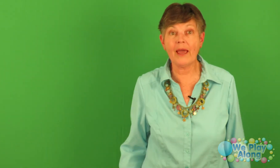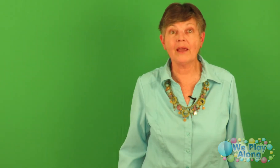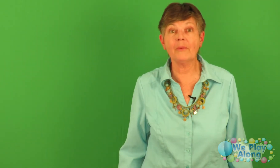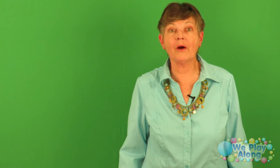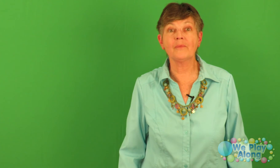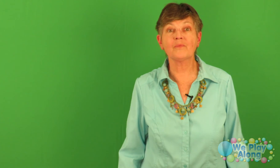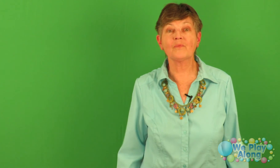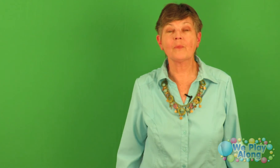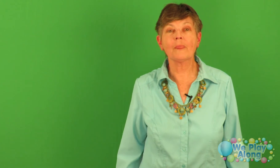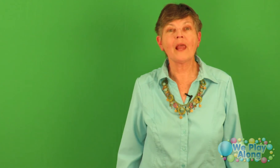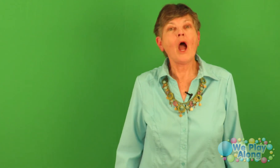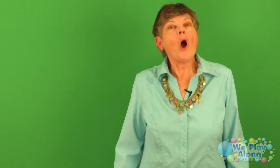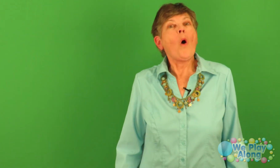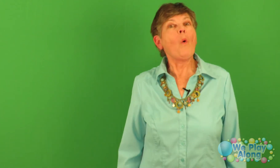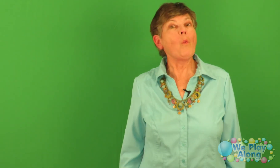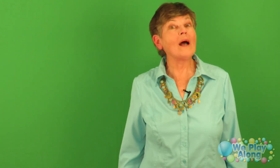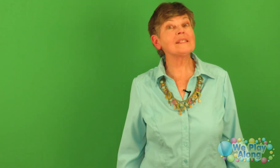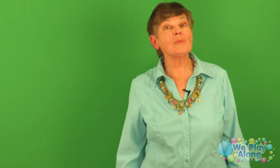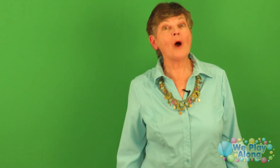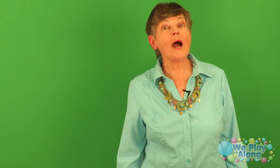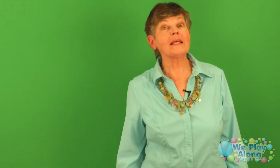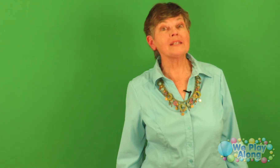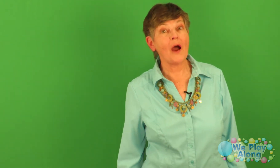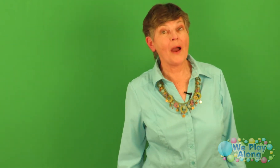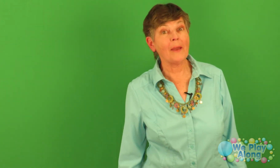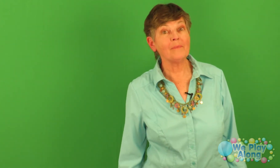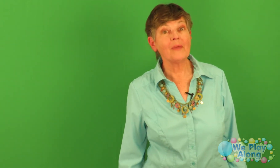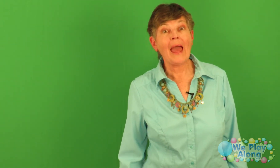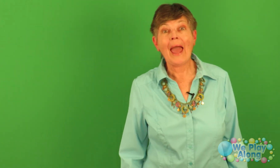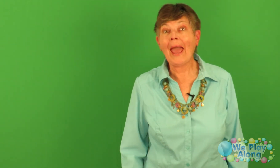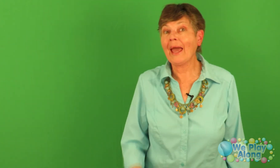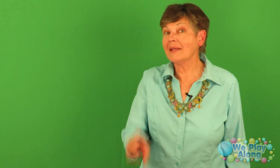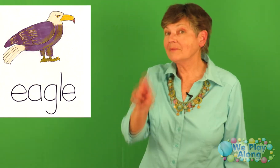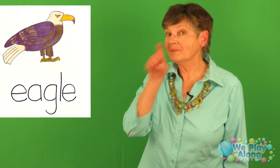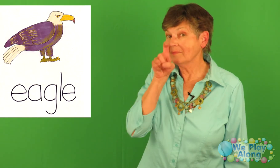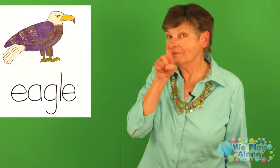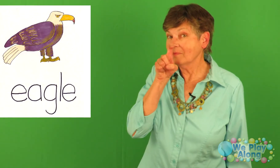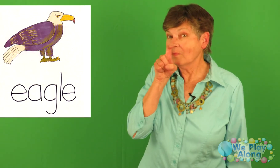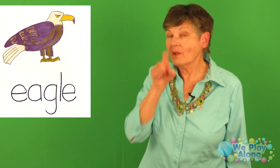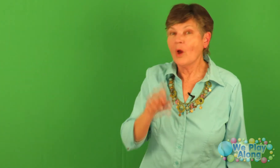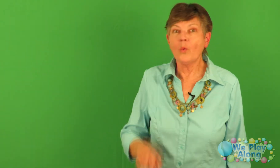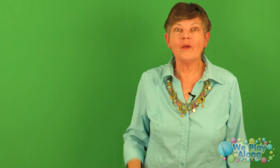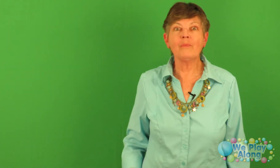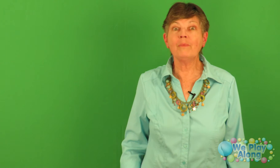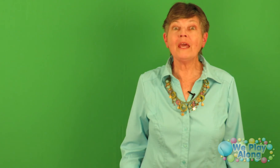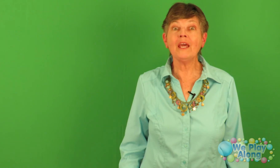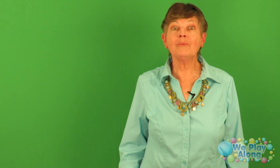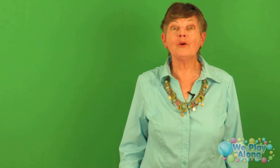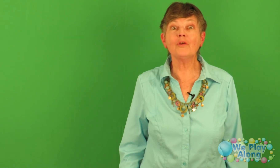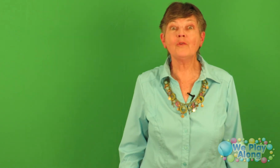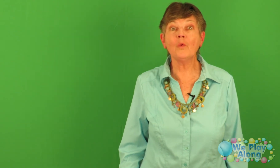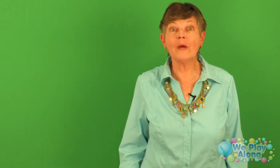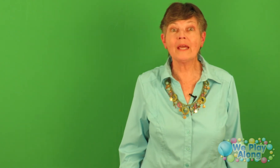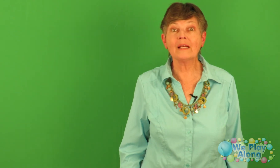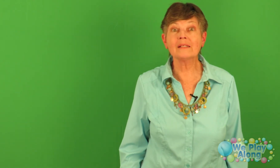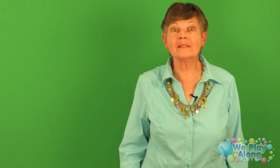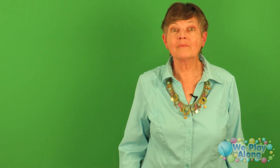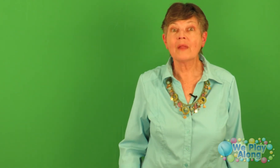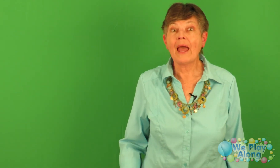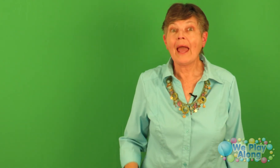here we go. Once upon a time, and with big beautiful wings,